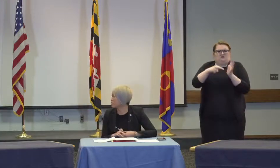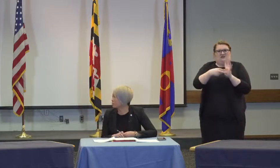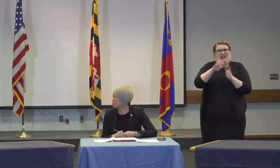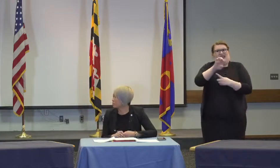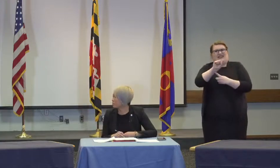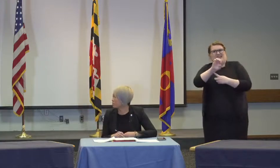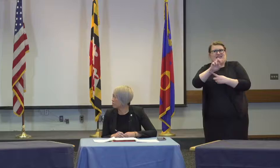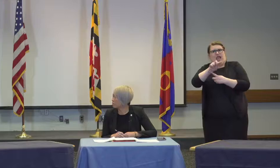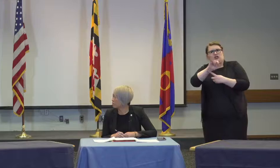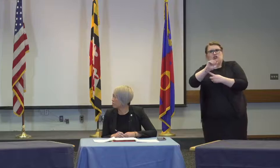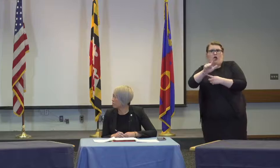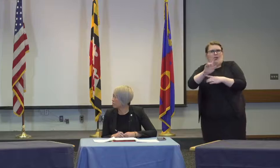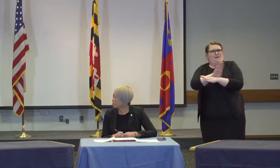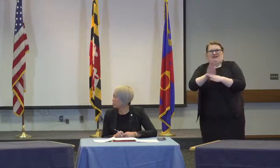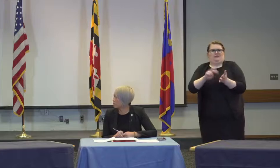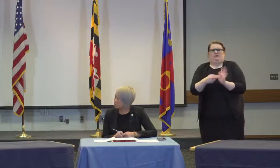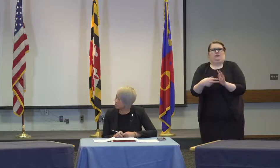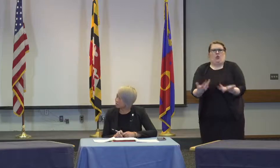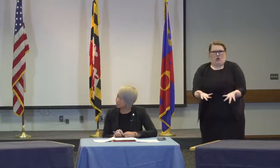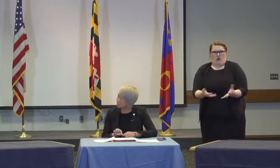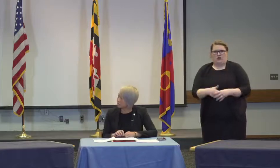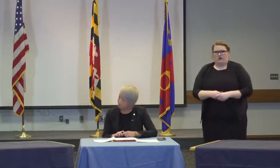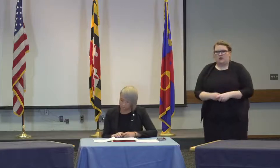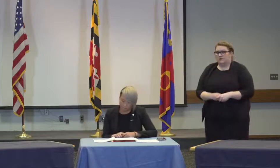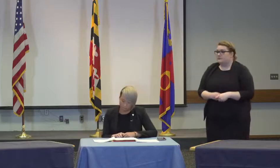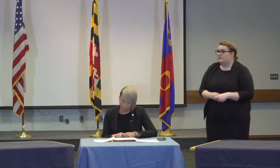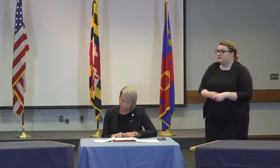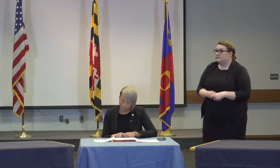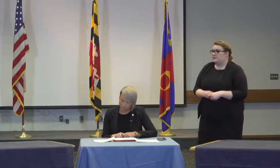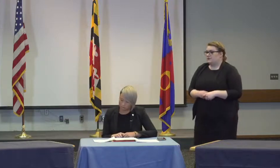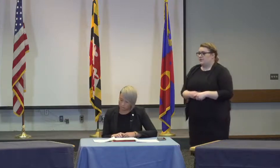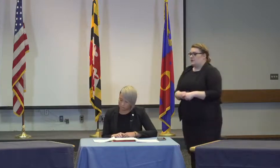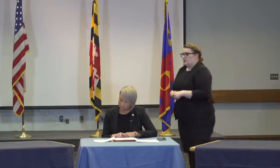business? All very good questions.